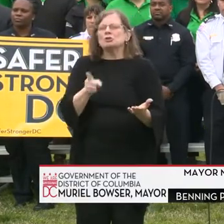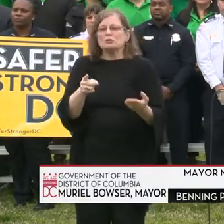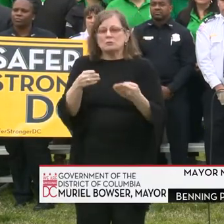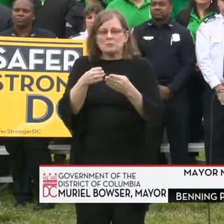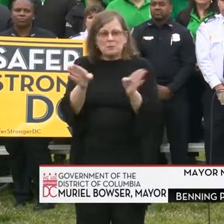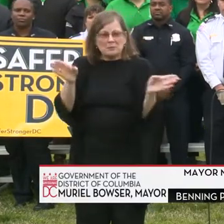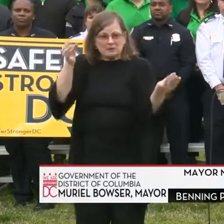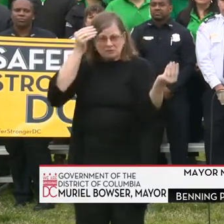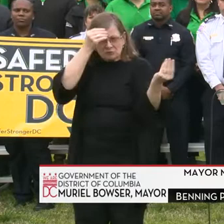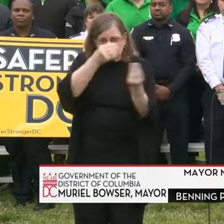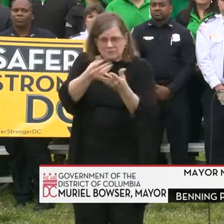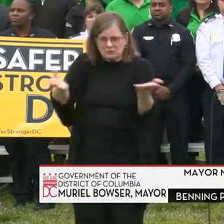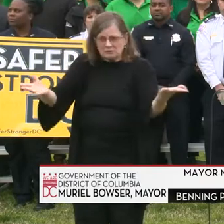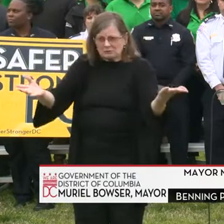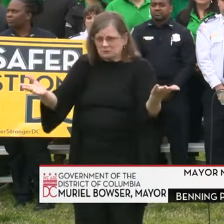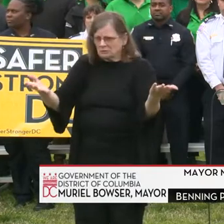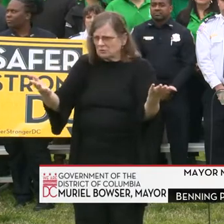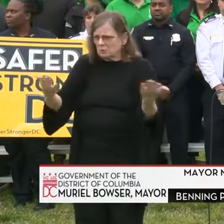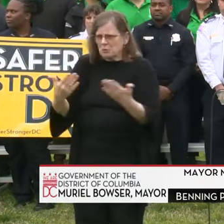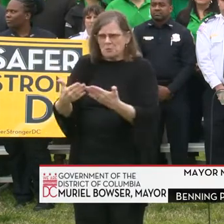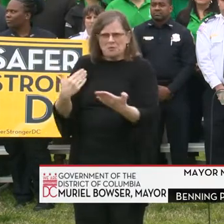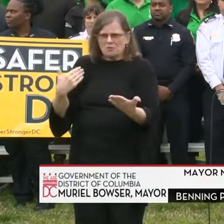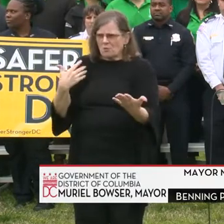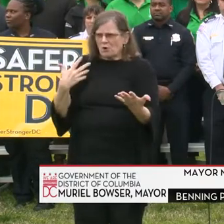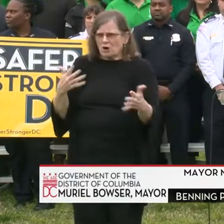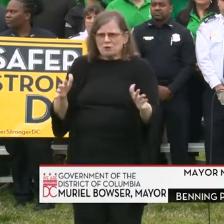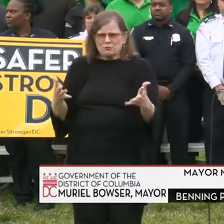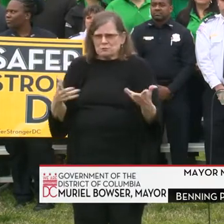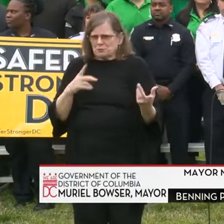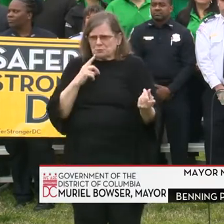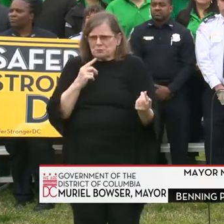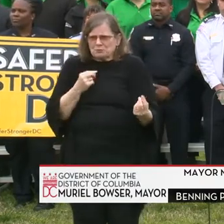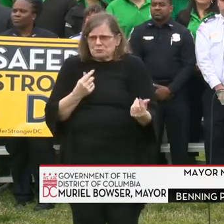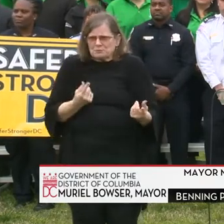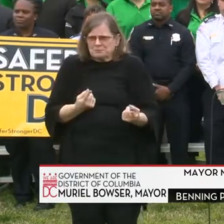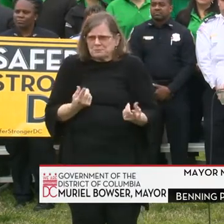It has been released, yes.